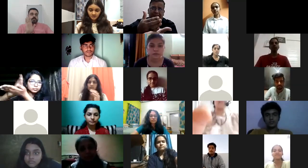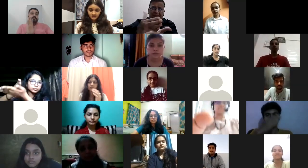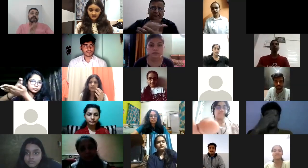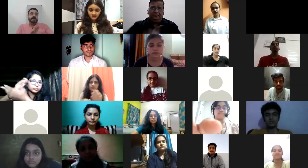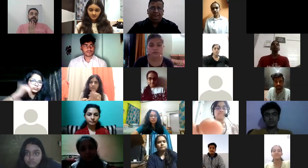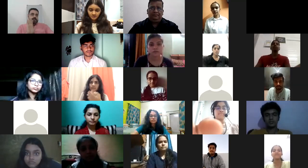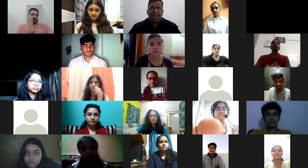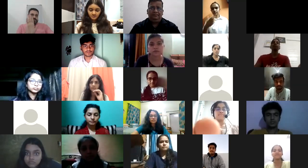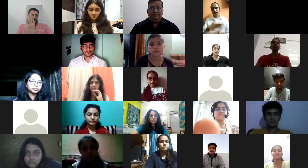wait,